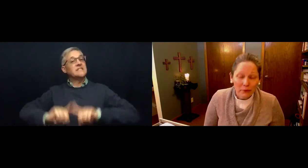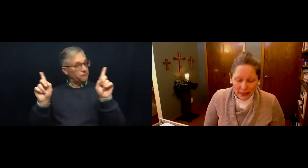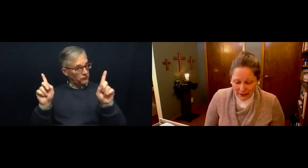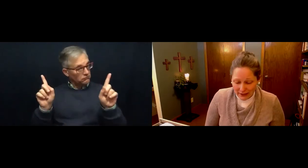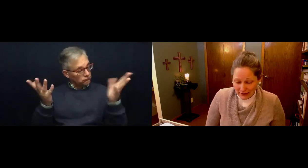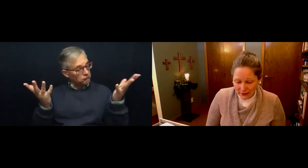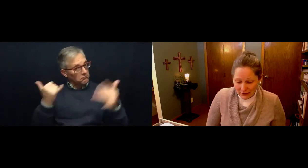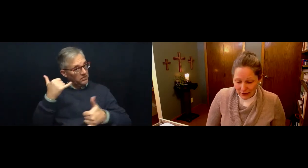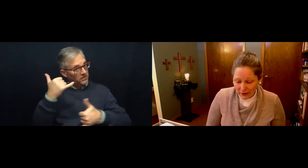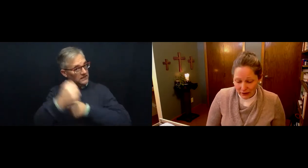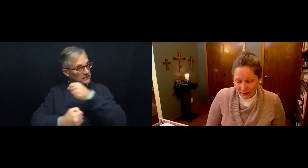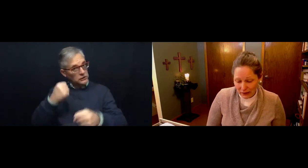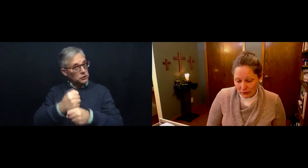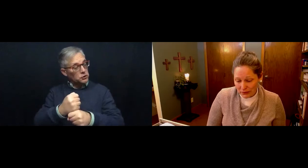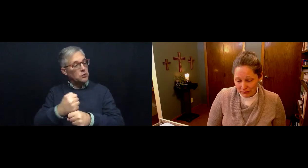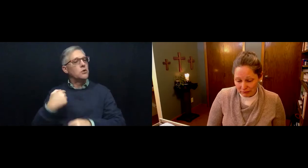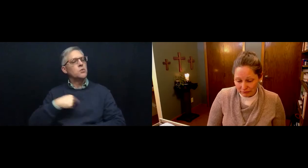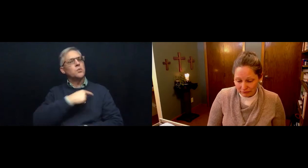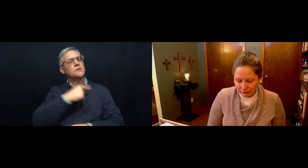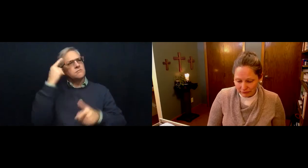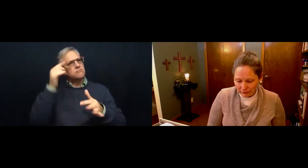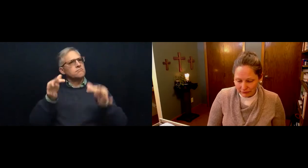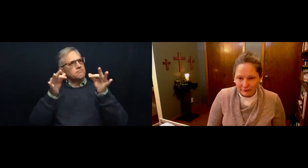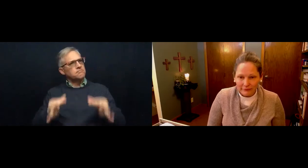new ways to love our neighbors.